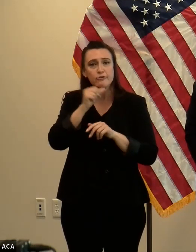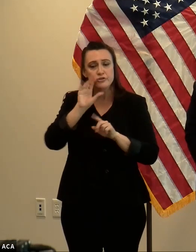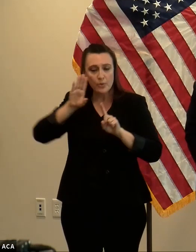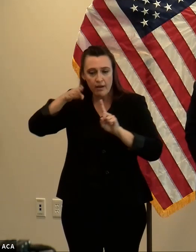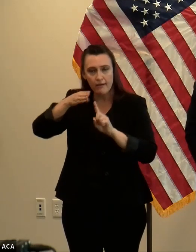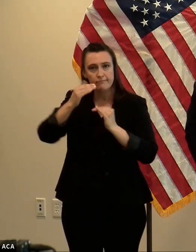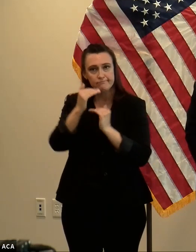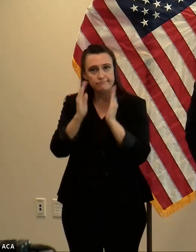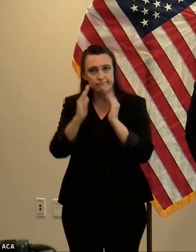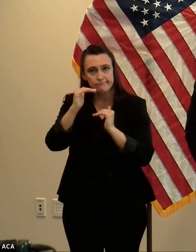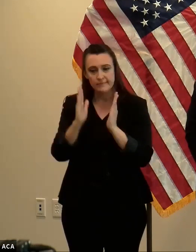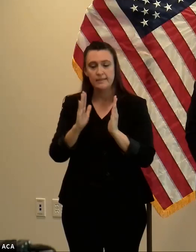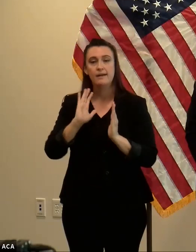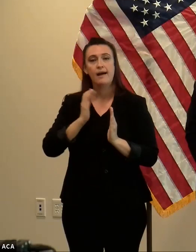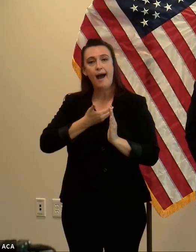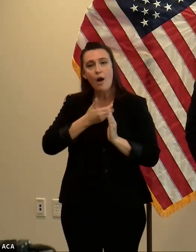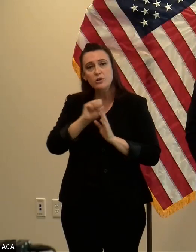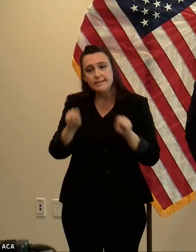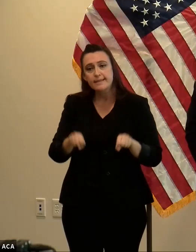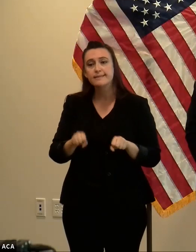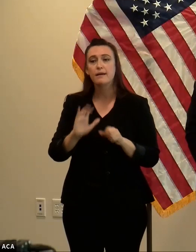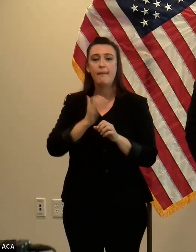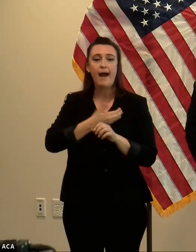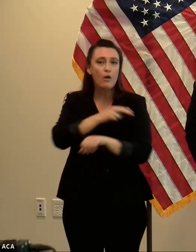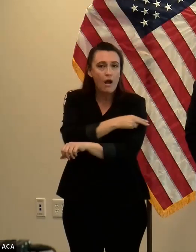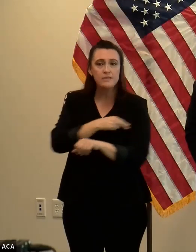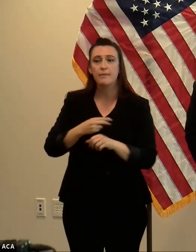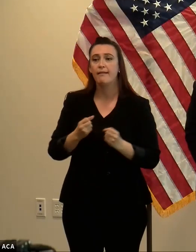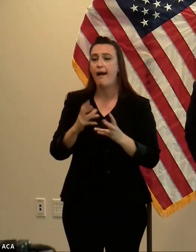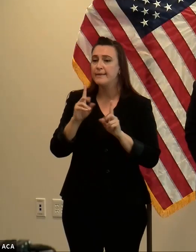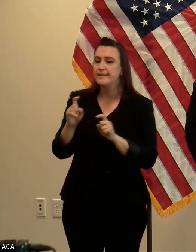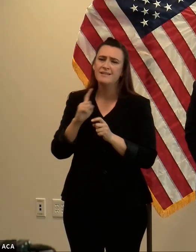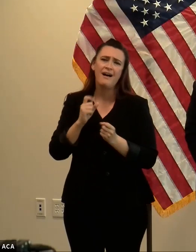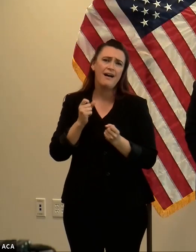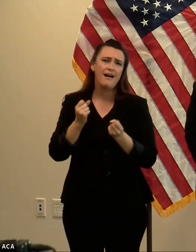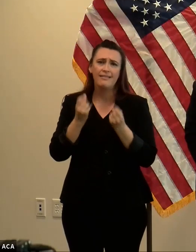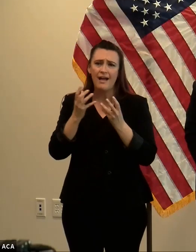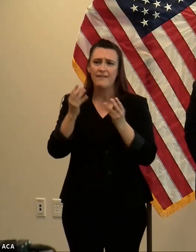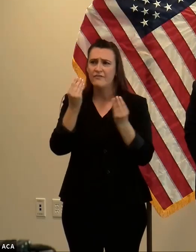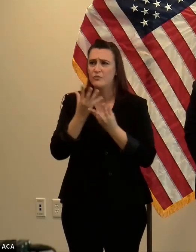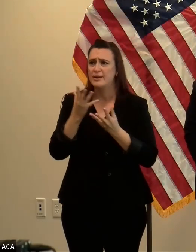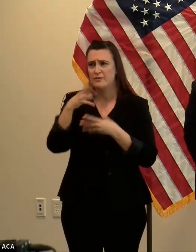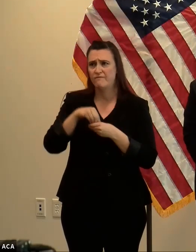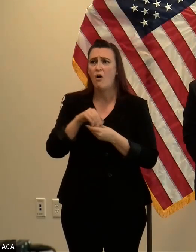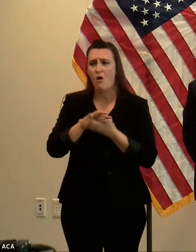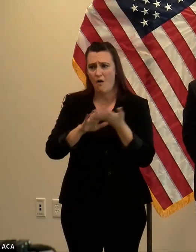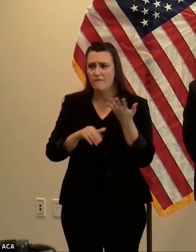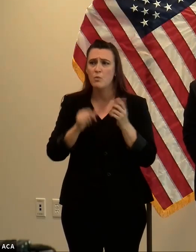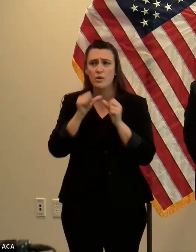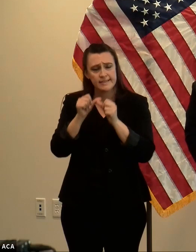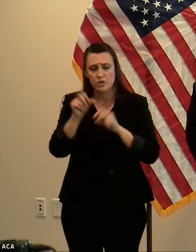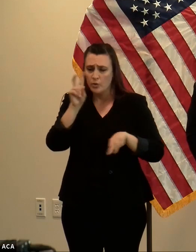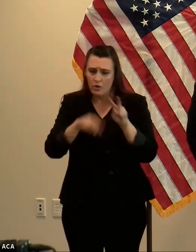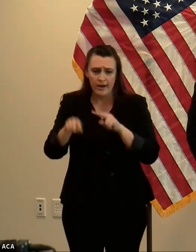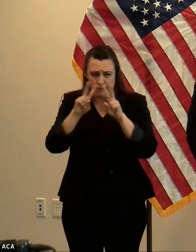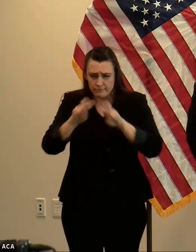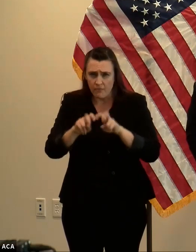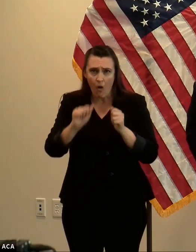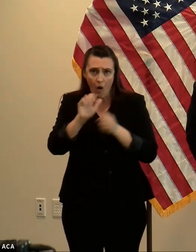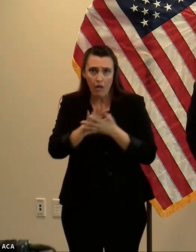system, the number and the rise of the tests that we have. So there's a lot of different information that we're looking at, and we'll continually make those